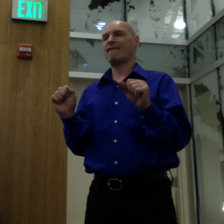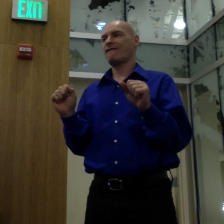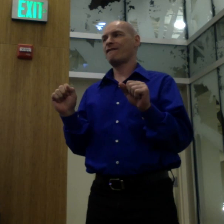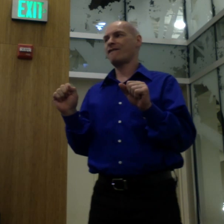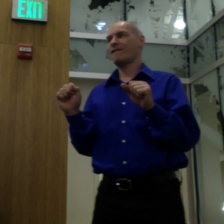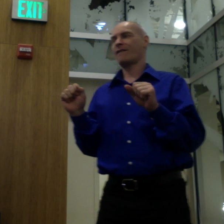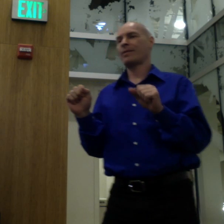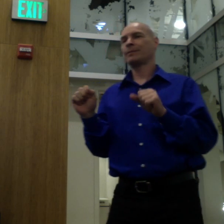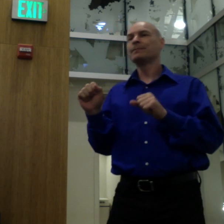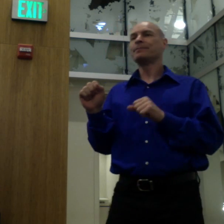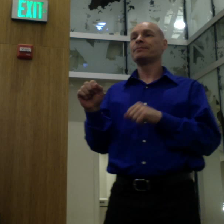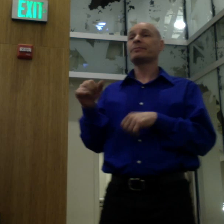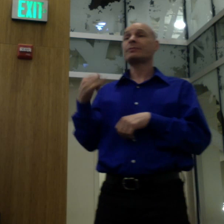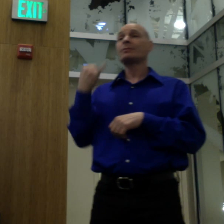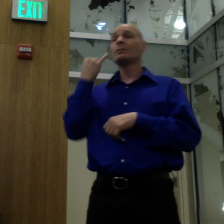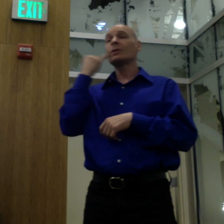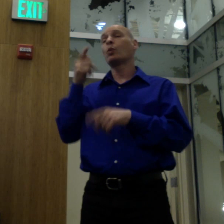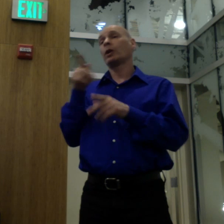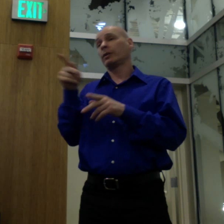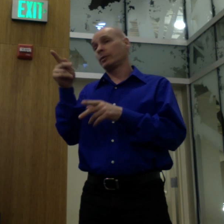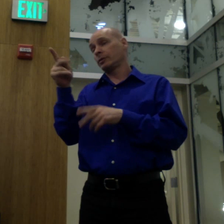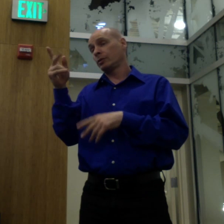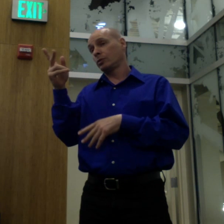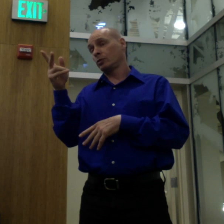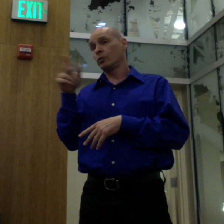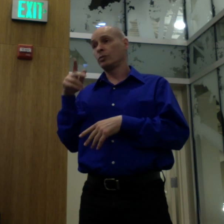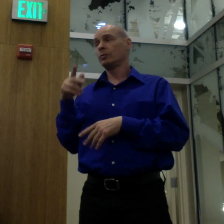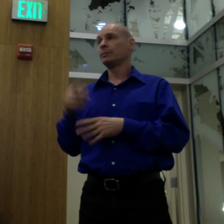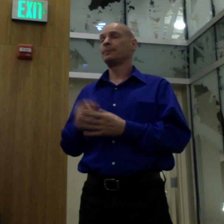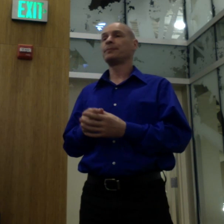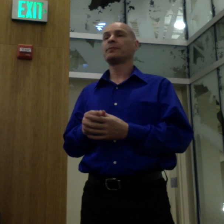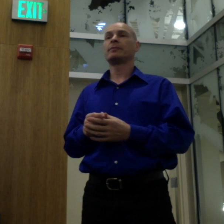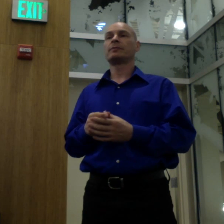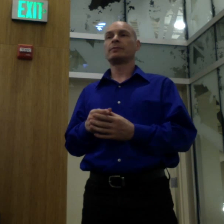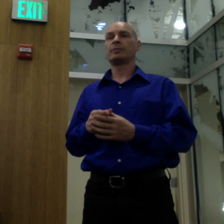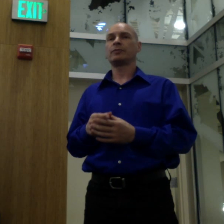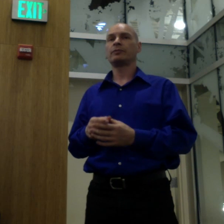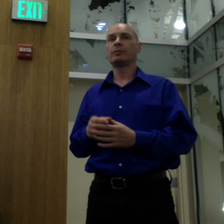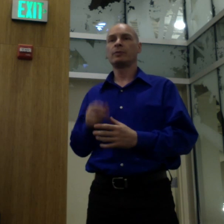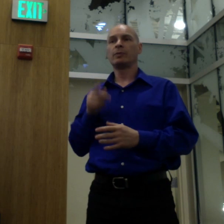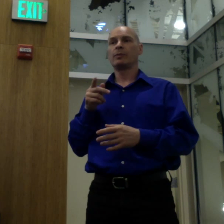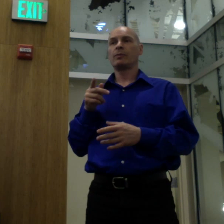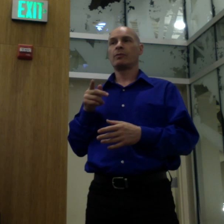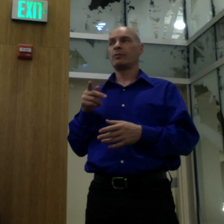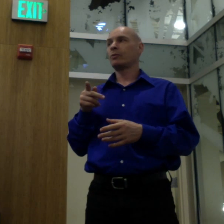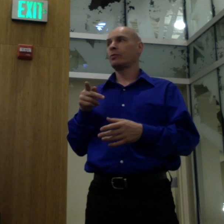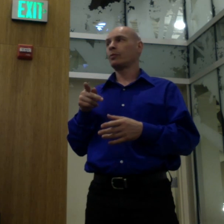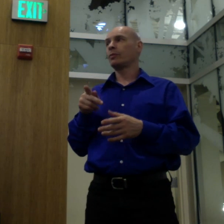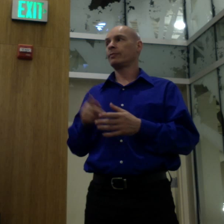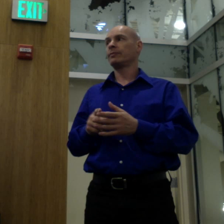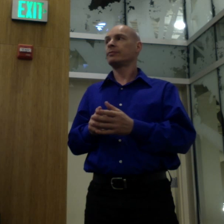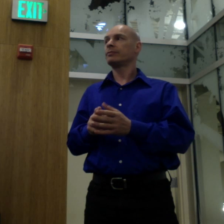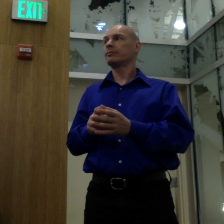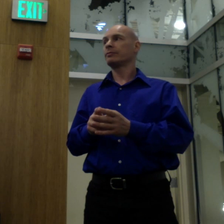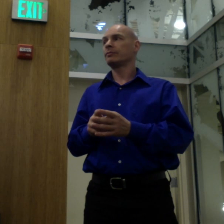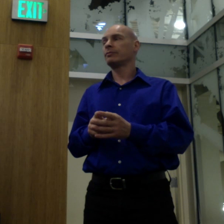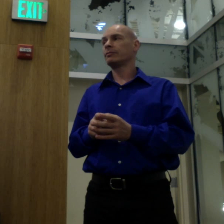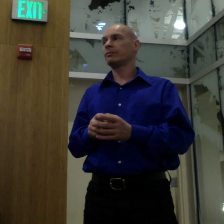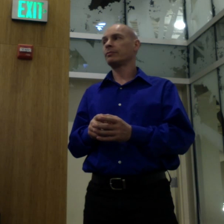5 years. And then when I purchased it, I put the date on everything. All right, so I know and I remember. For the